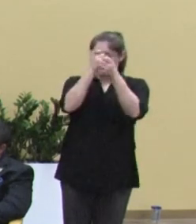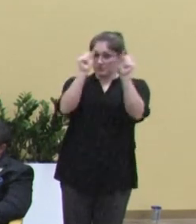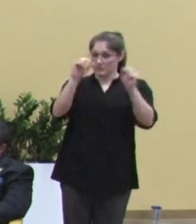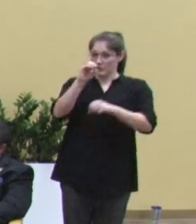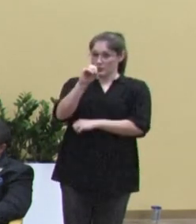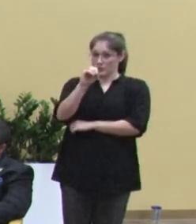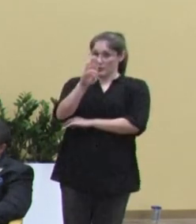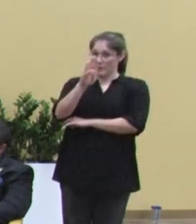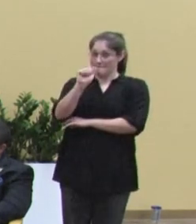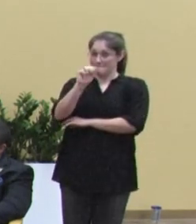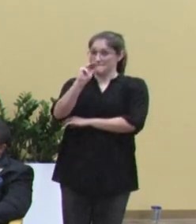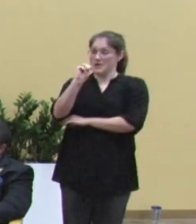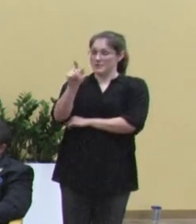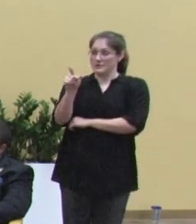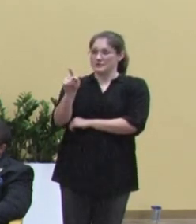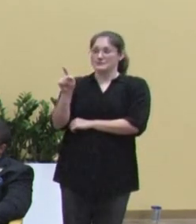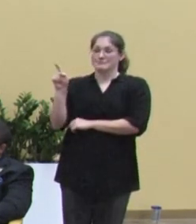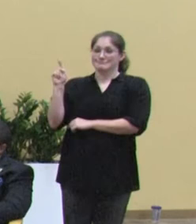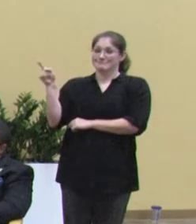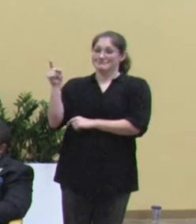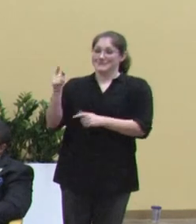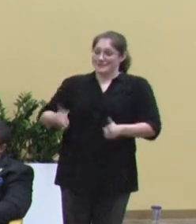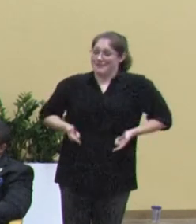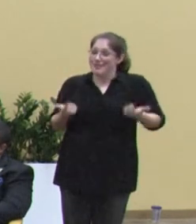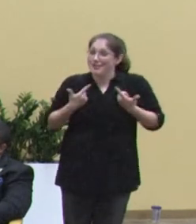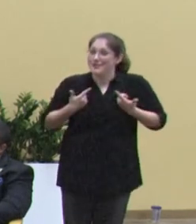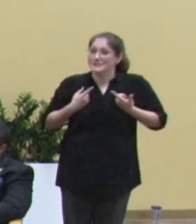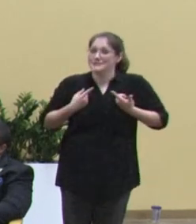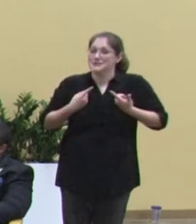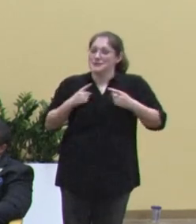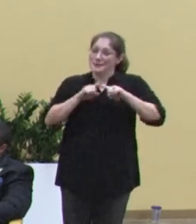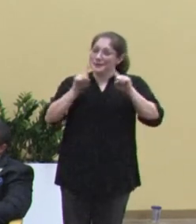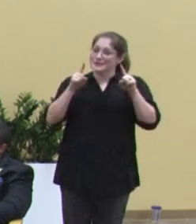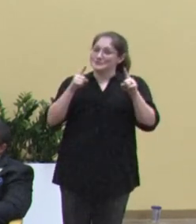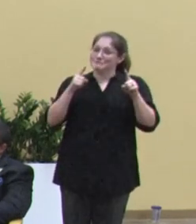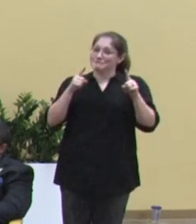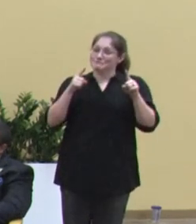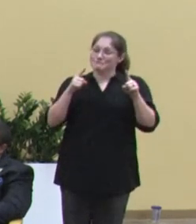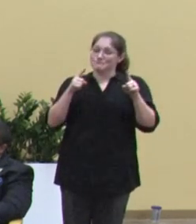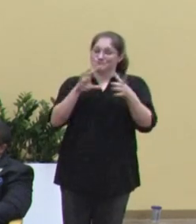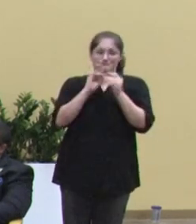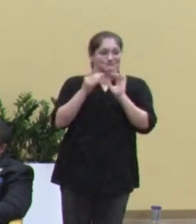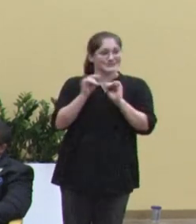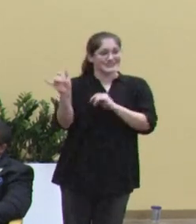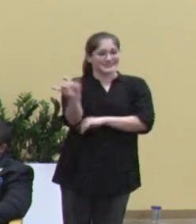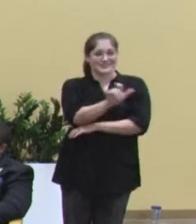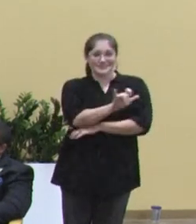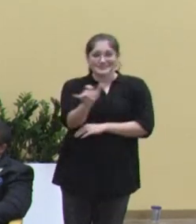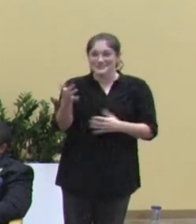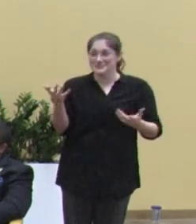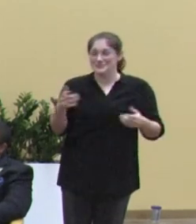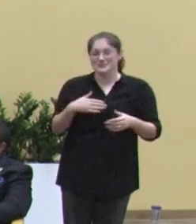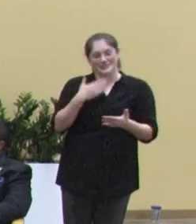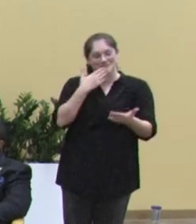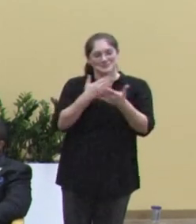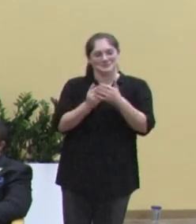alive. And he has said virtually the same thing that he said. So he's pretty good in my book. I'm